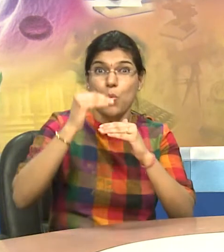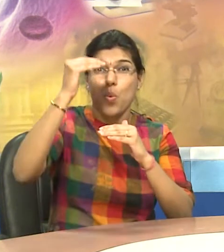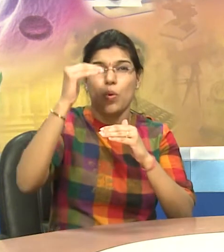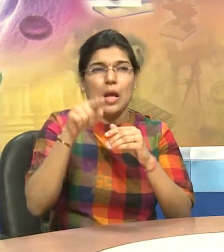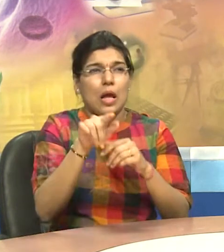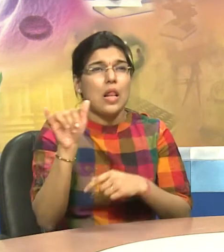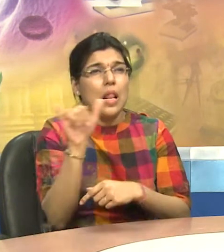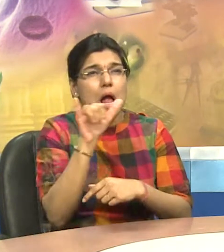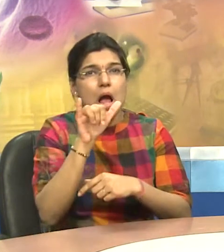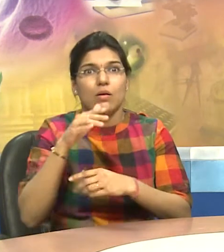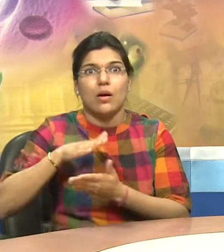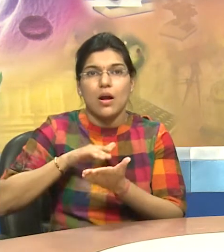140 decibels,